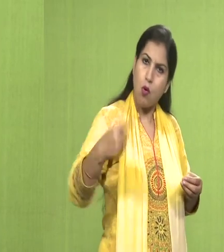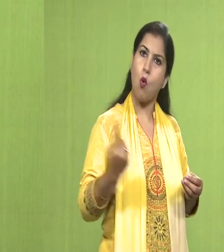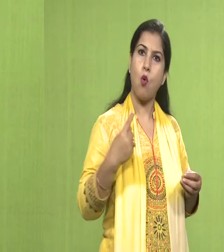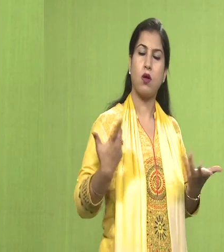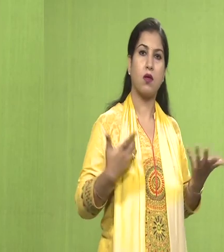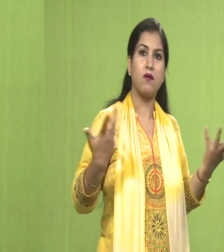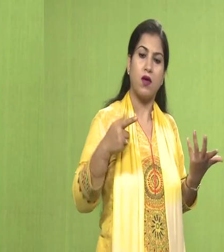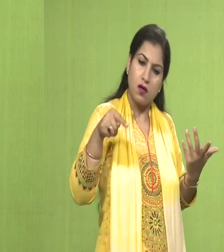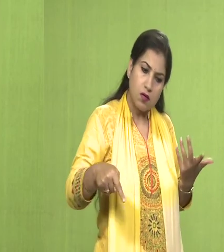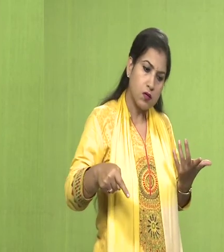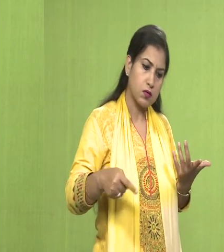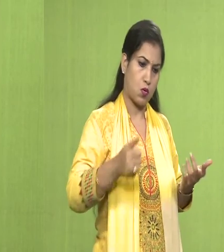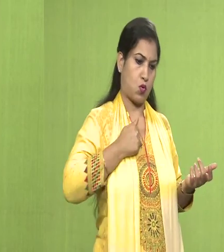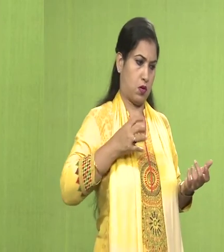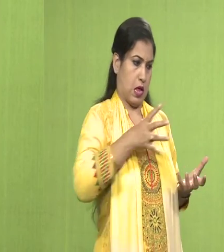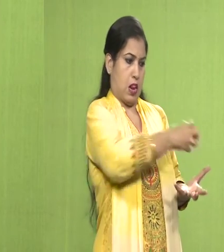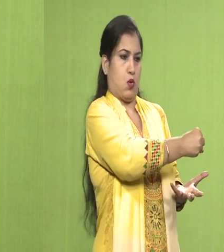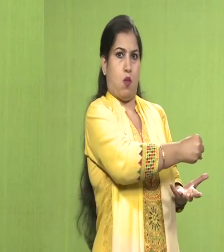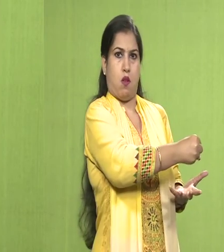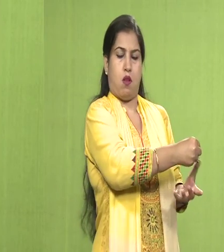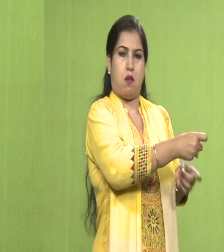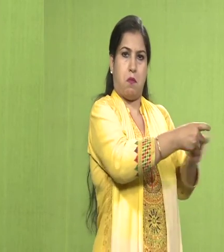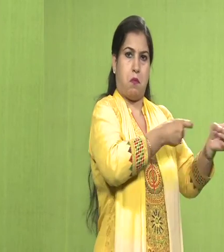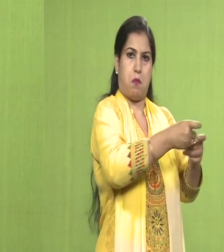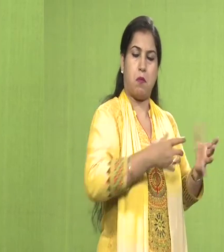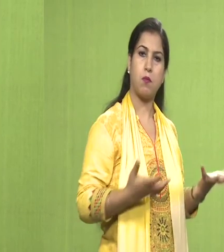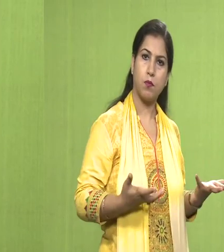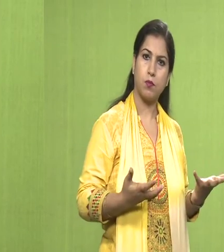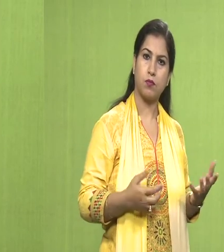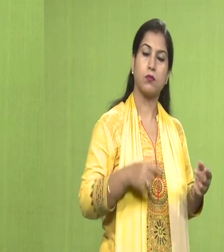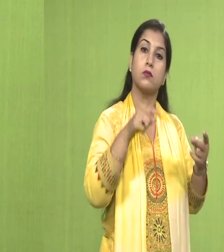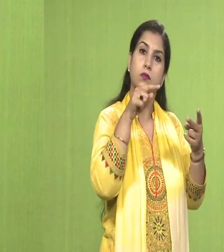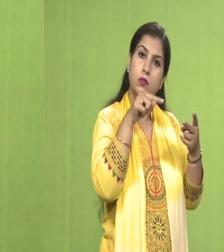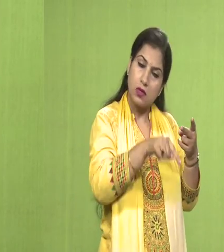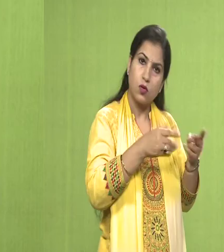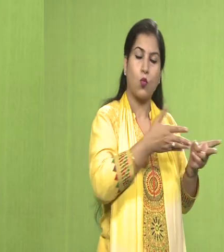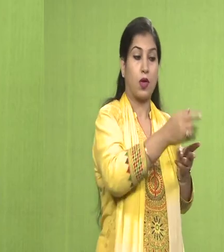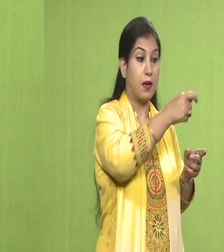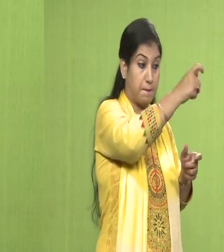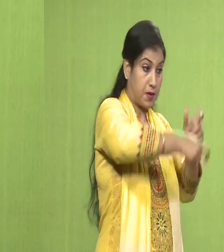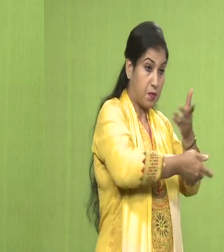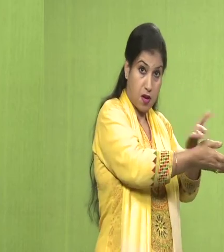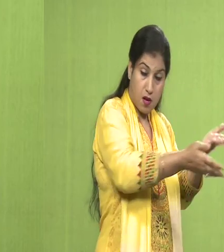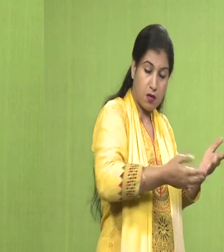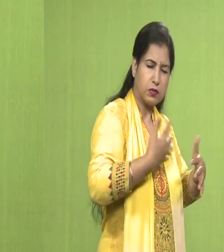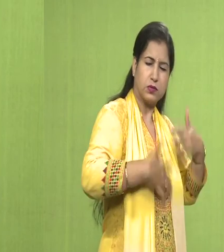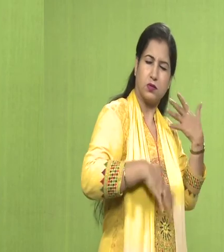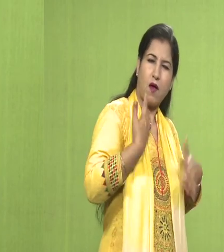at the low prices fixed by merchants in the England. In this way, the people of